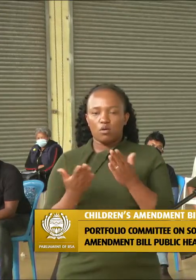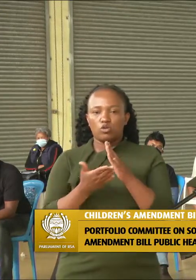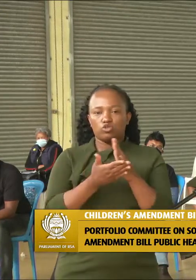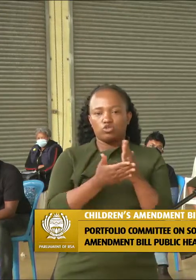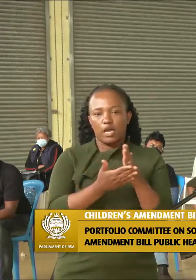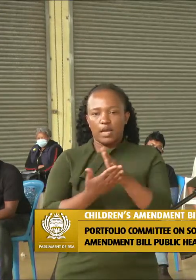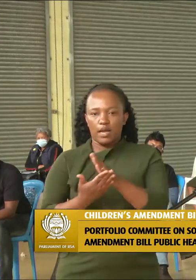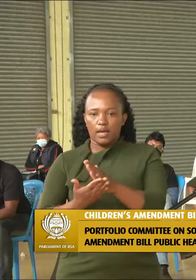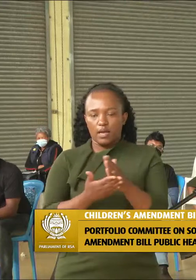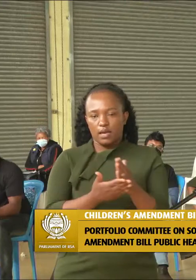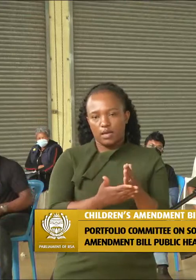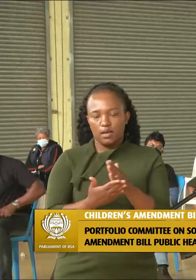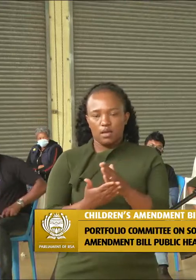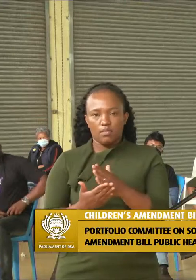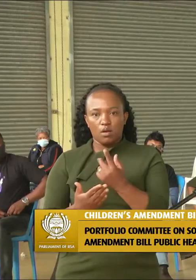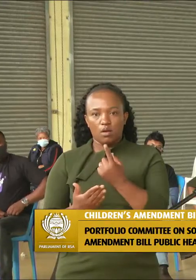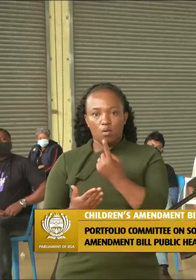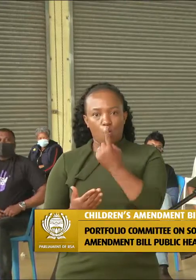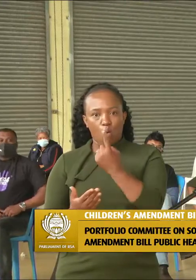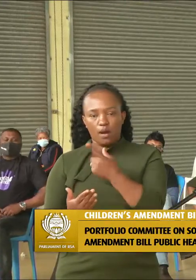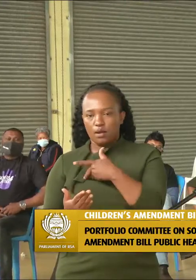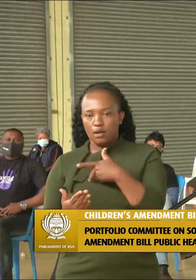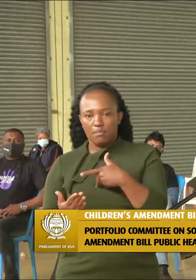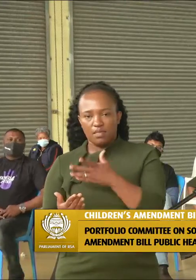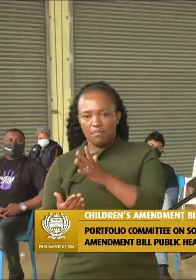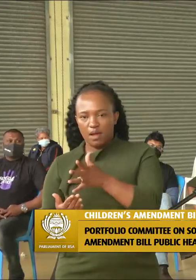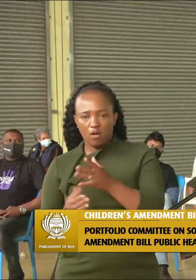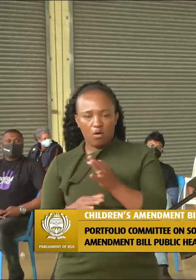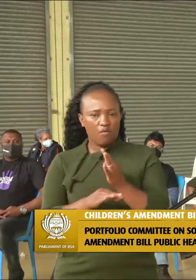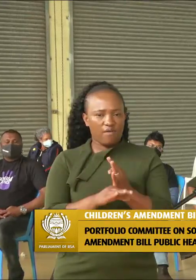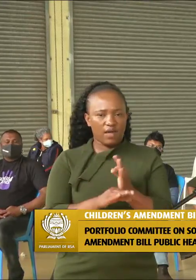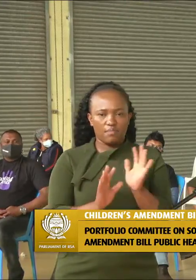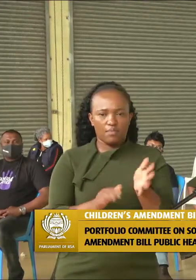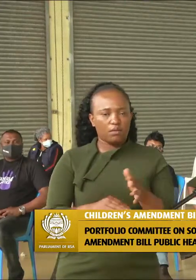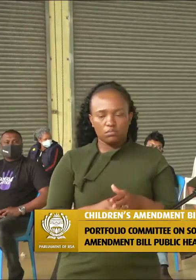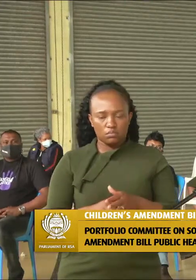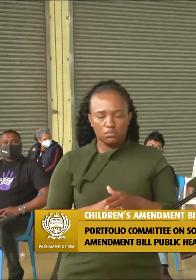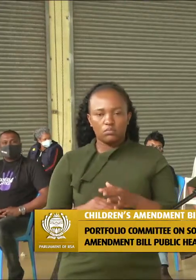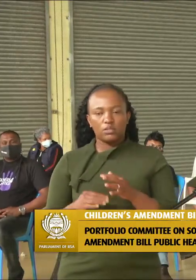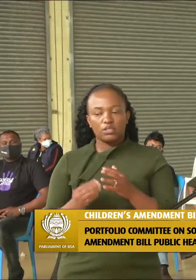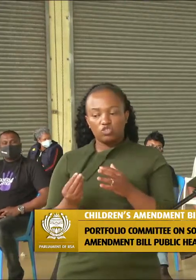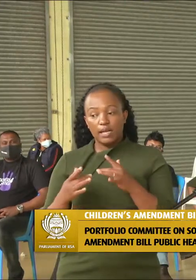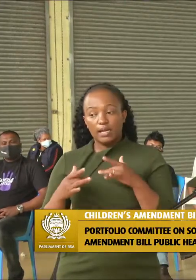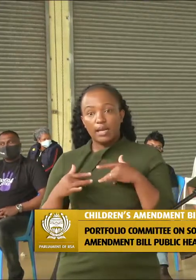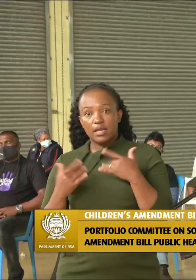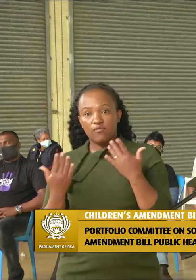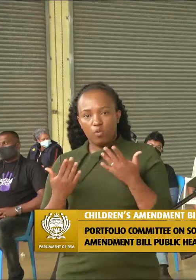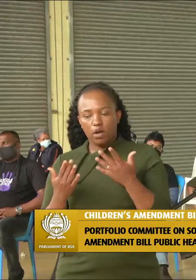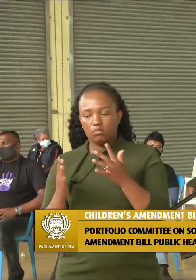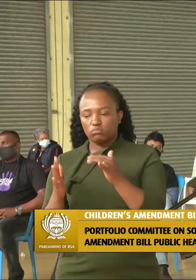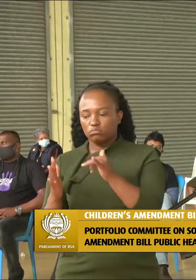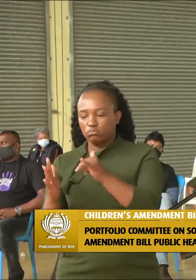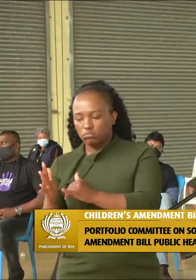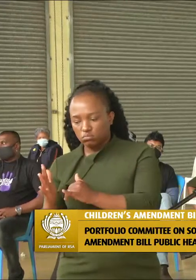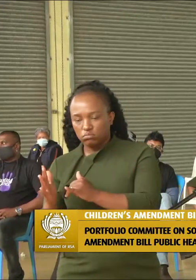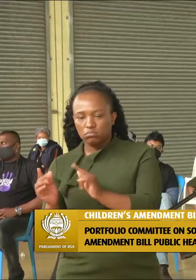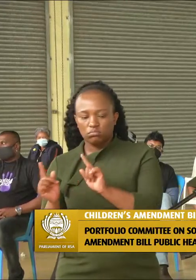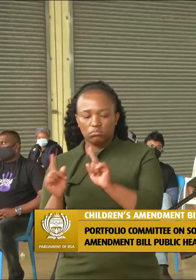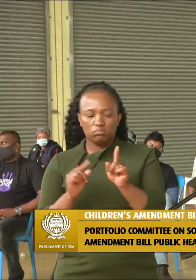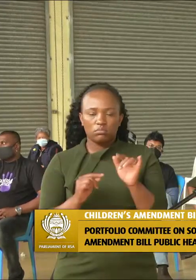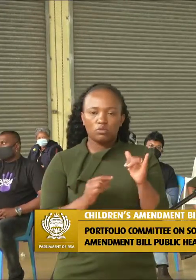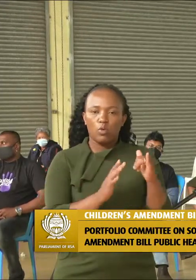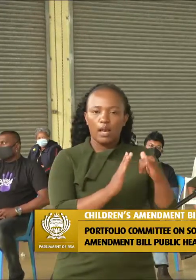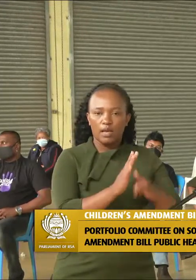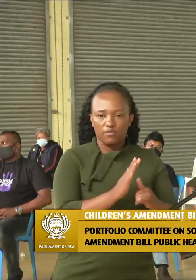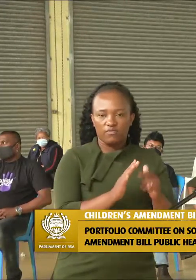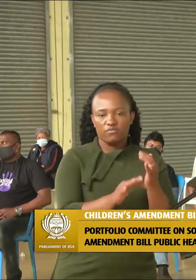between parents, not just one parent. Kuzoba ke isigajana 30A esikhuluma ke ngendawo yokuhlala yomntwana ukuthi angahlala